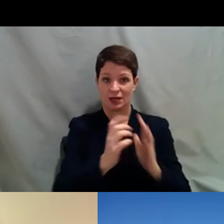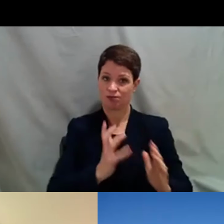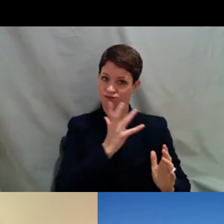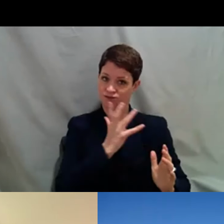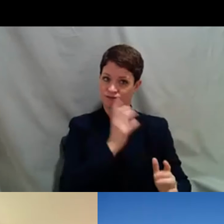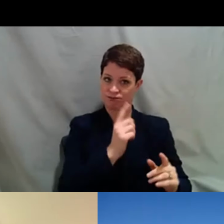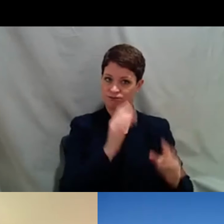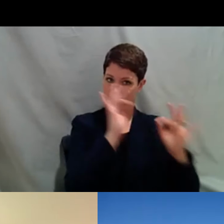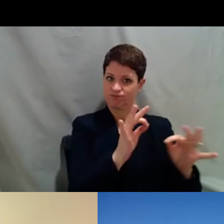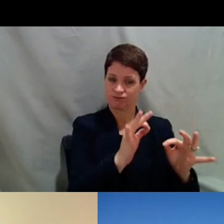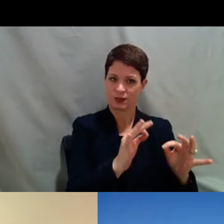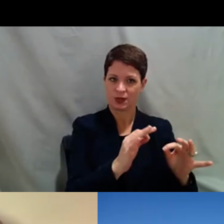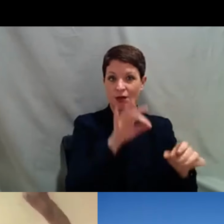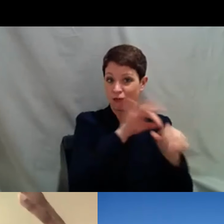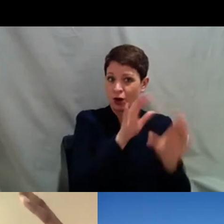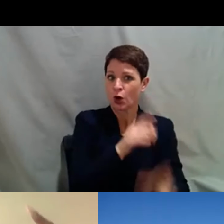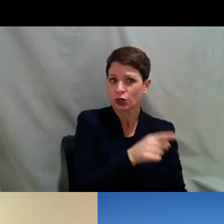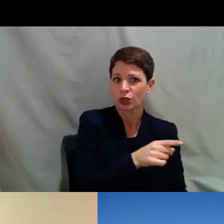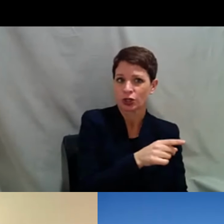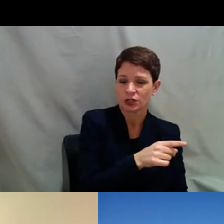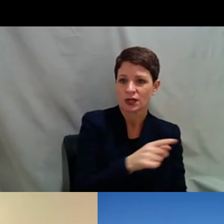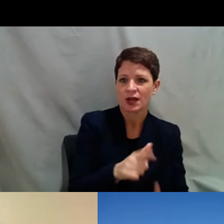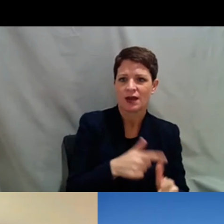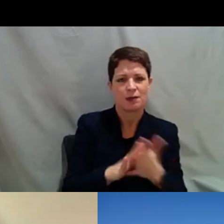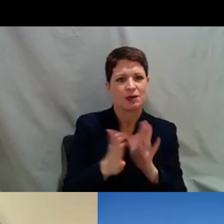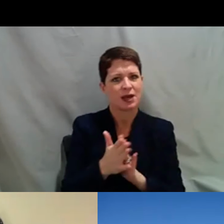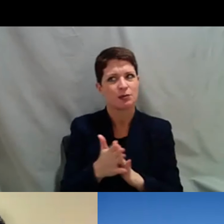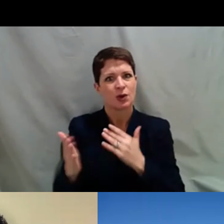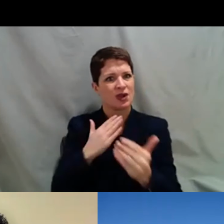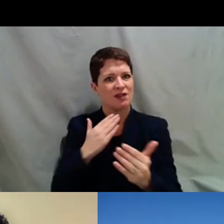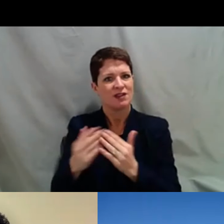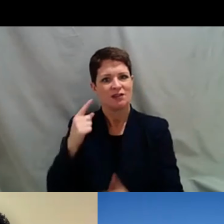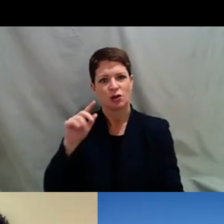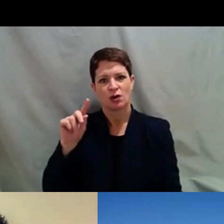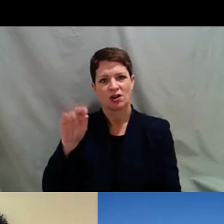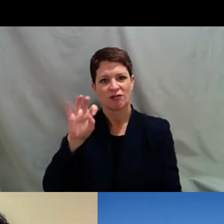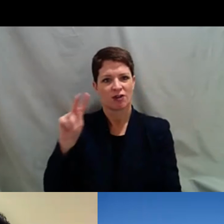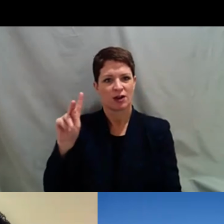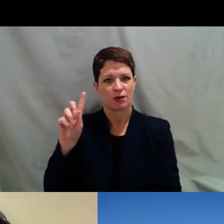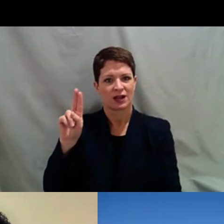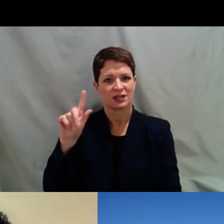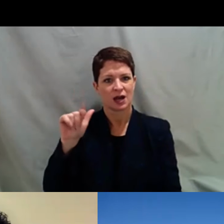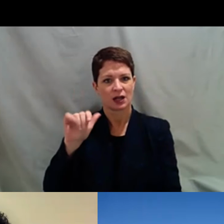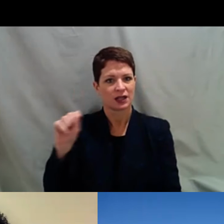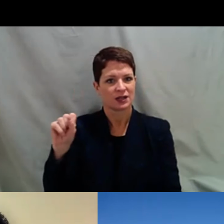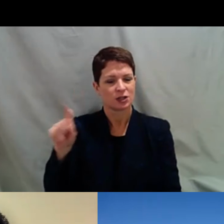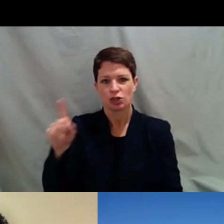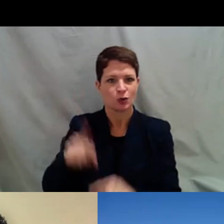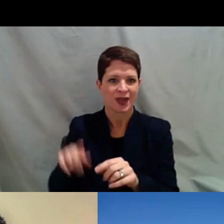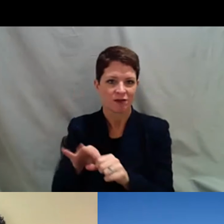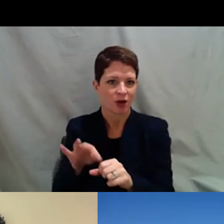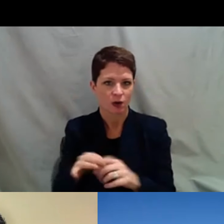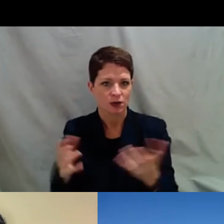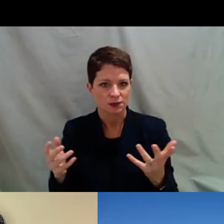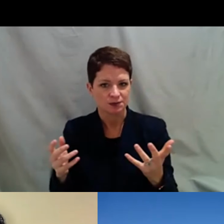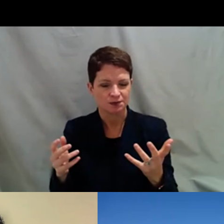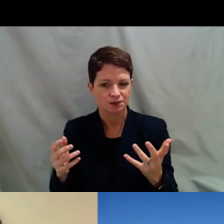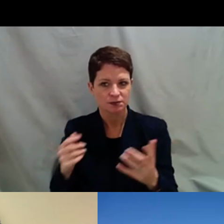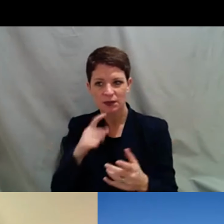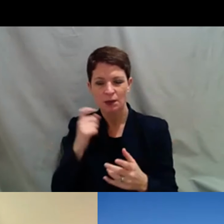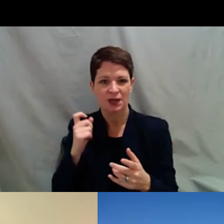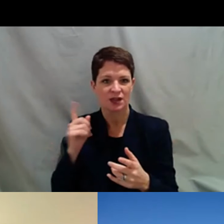That might be voters. And then it becomes, well, even if you're Frederick Douglass, you aren't able to vote because